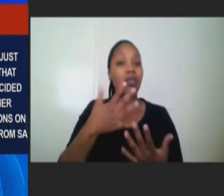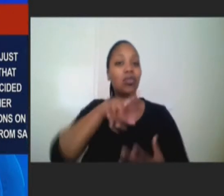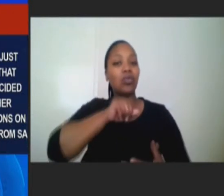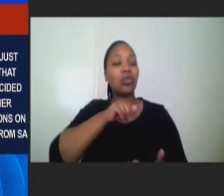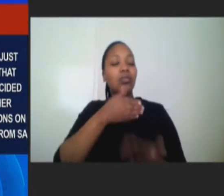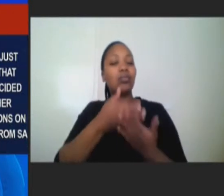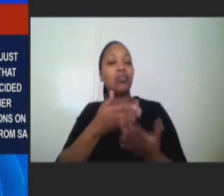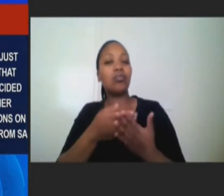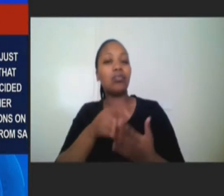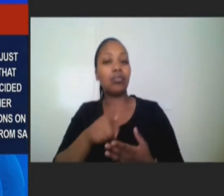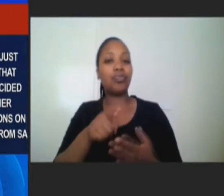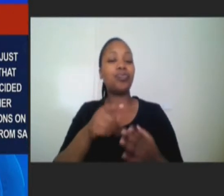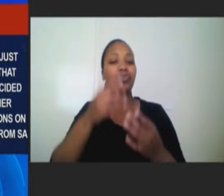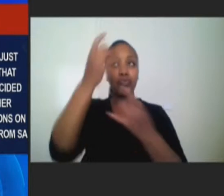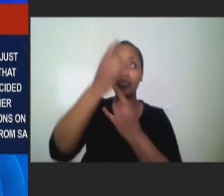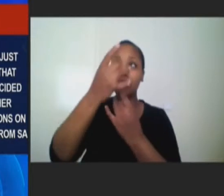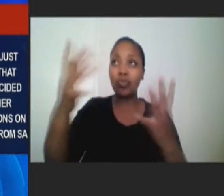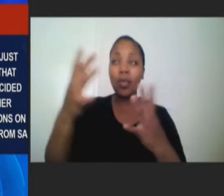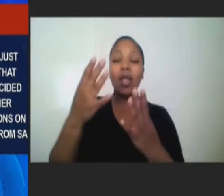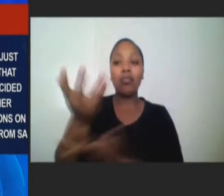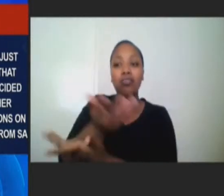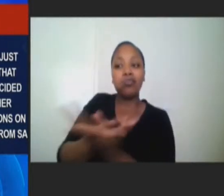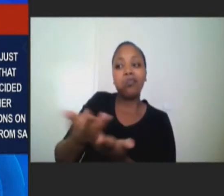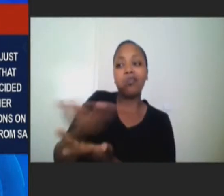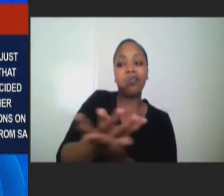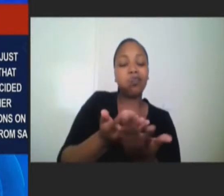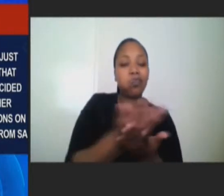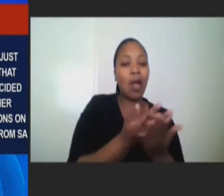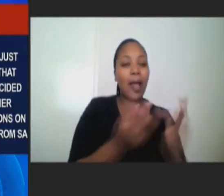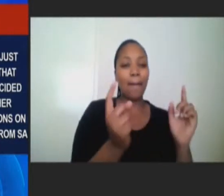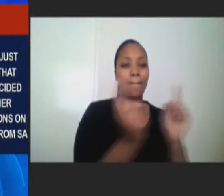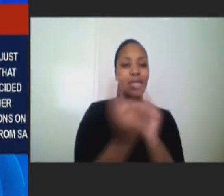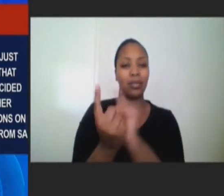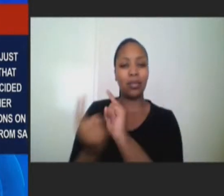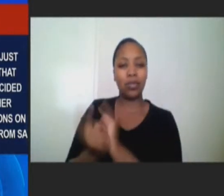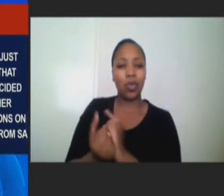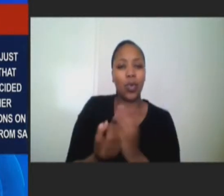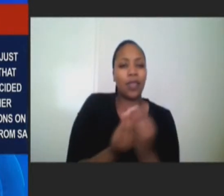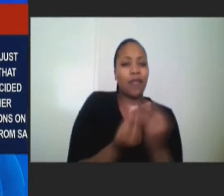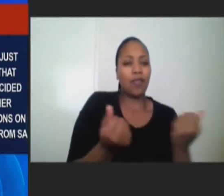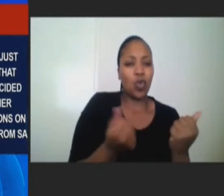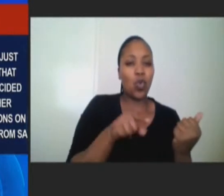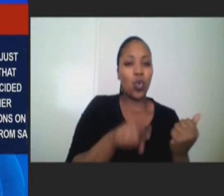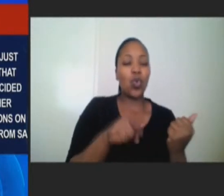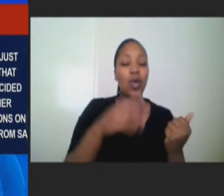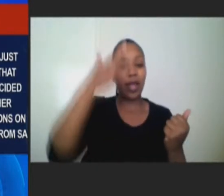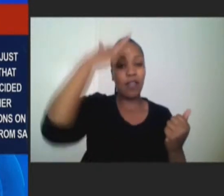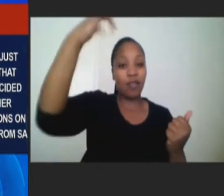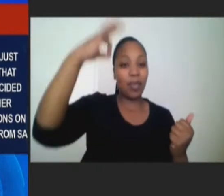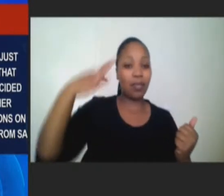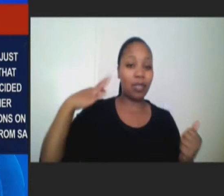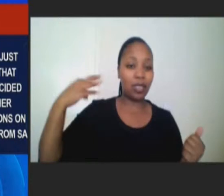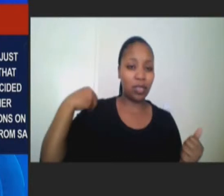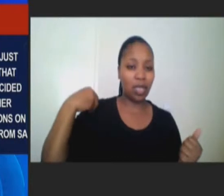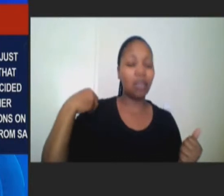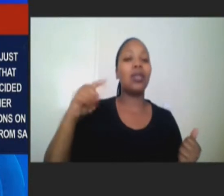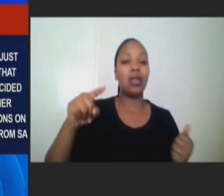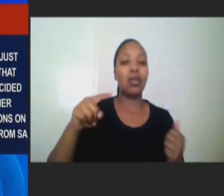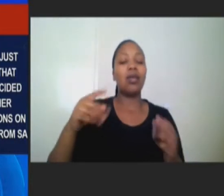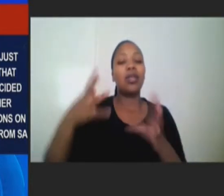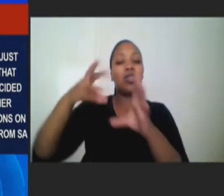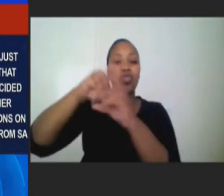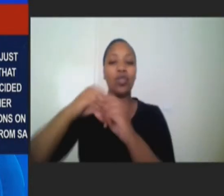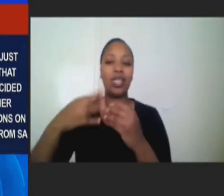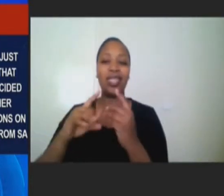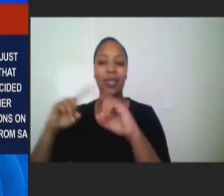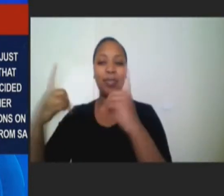that information in a meeting with a couple of government ministers, including the health minister, and then later in the day to the president. So we knew